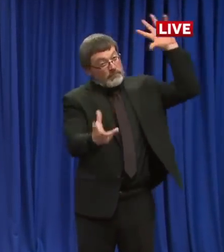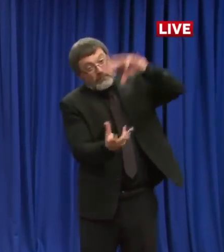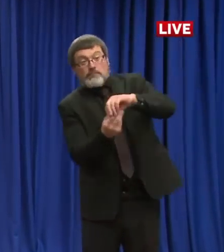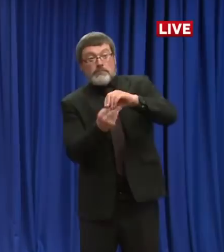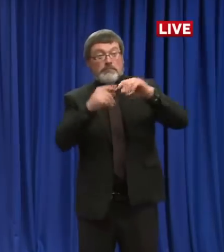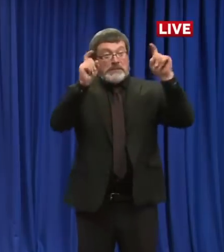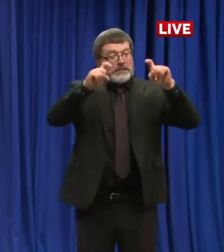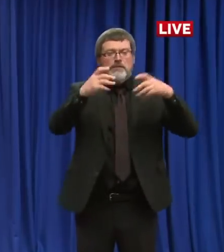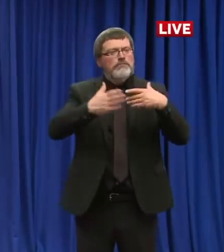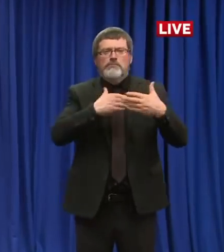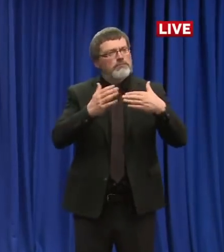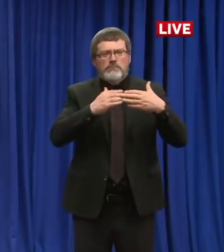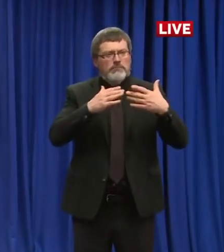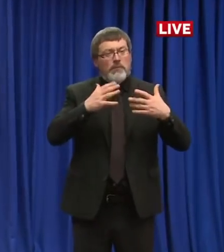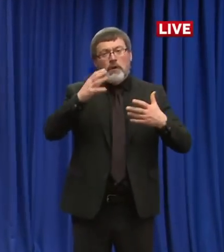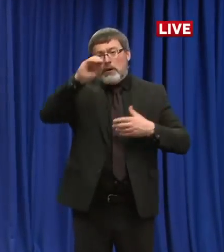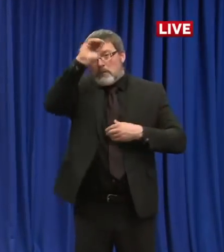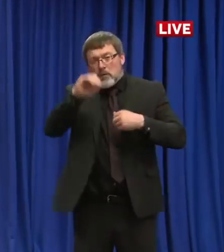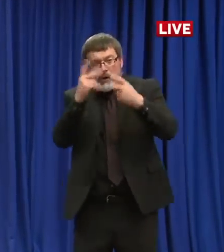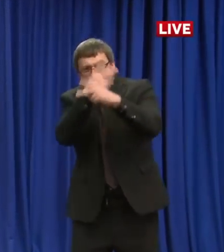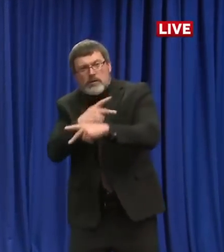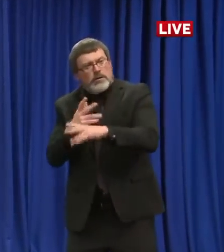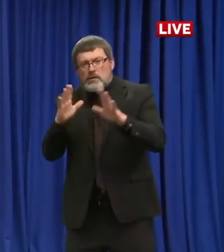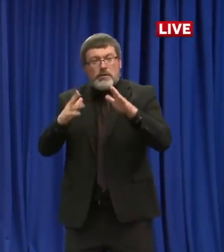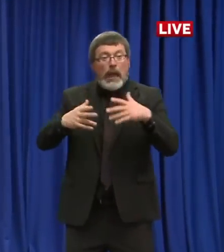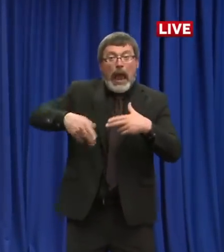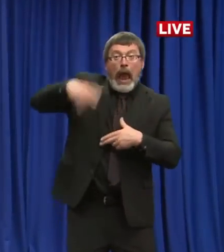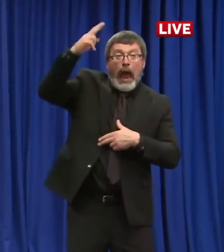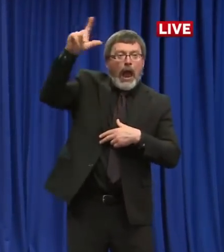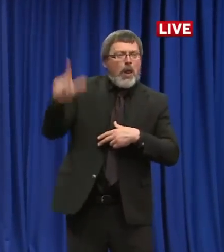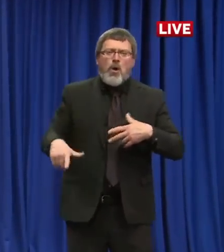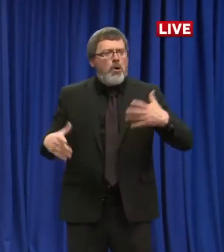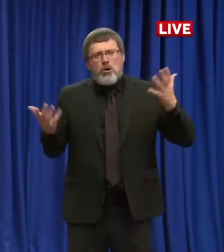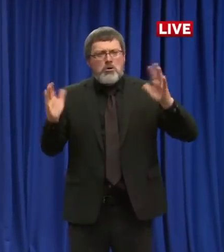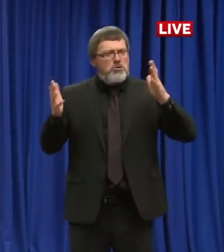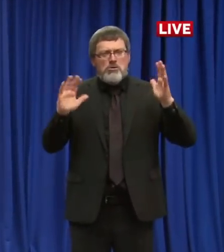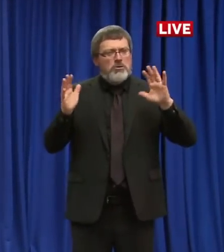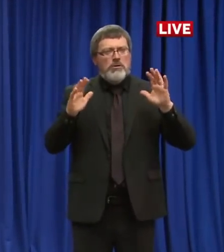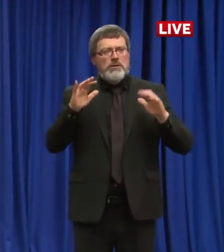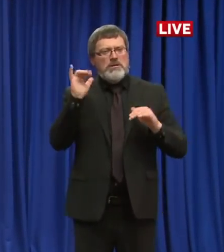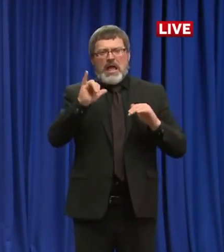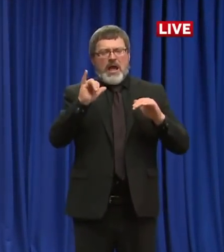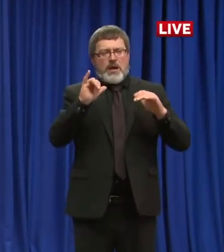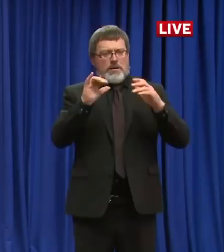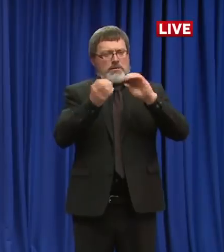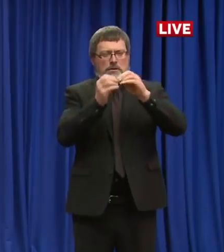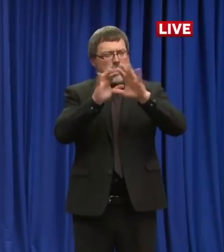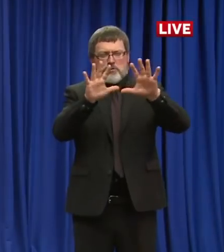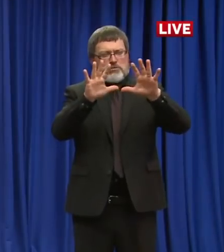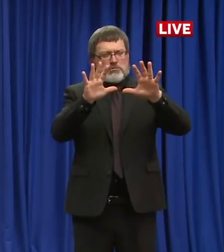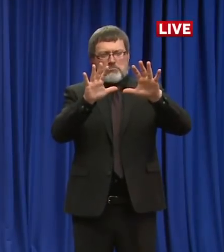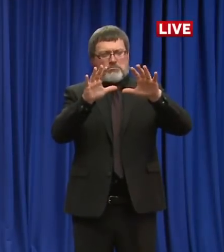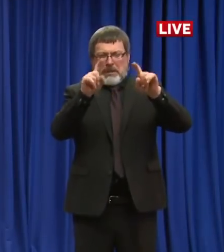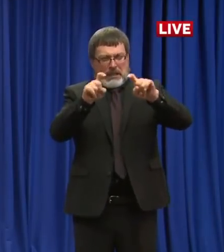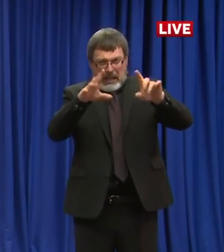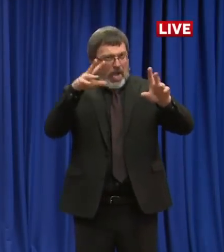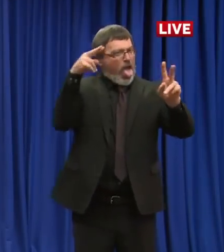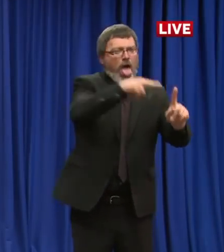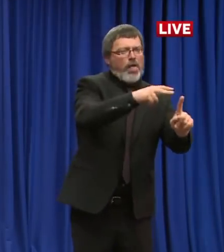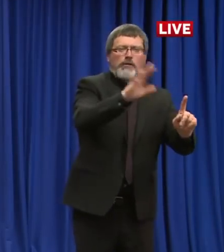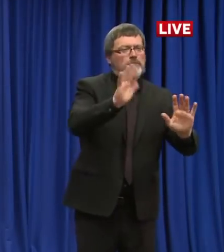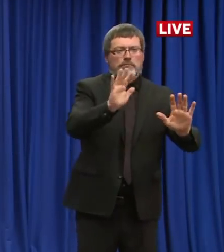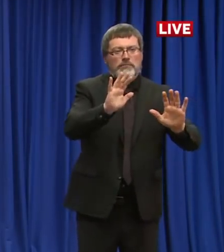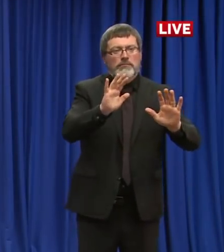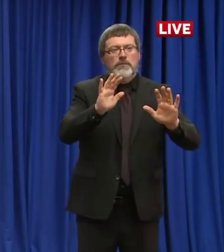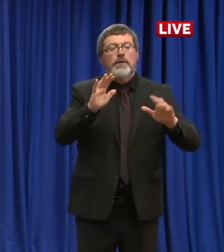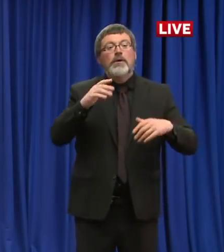higher rate of testing or New York might have a higher rate or, or, you know, another state might have a lower rate of testing. Uh, so we know that there's a lot of folks out there that likely have COVID, but